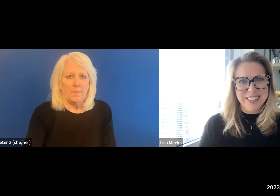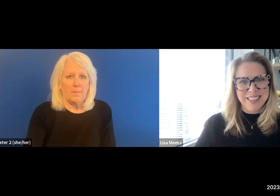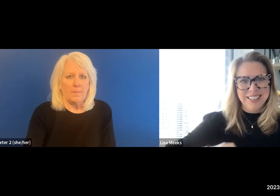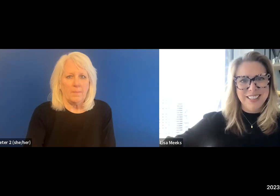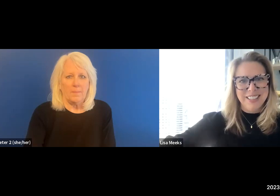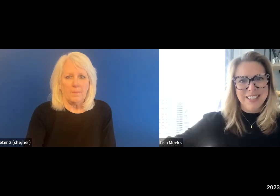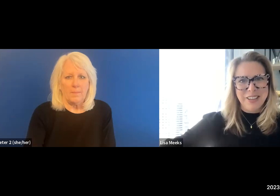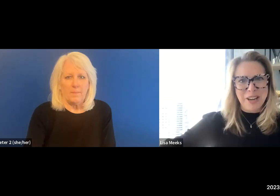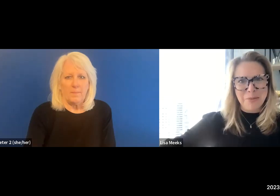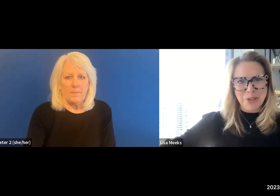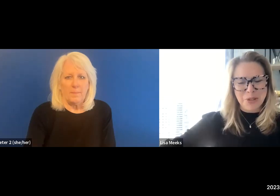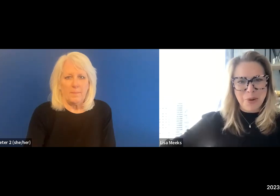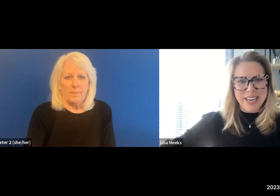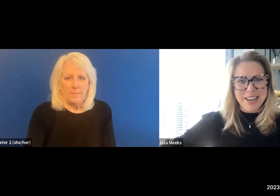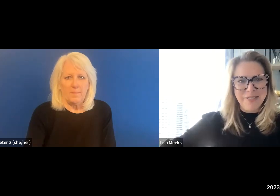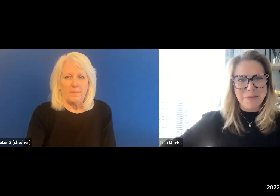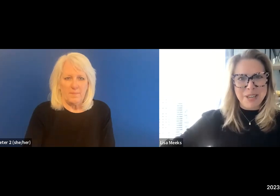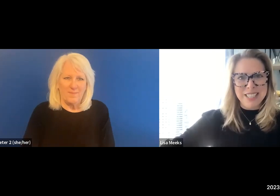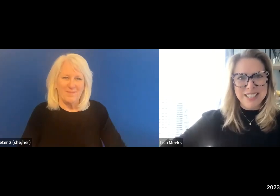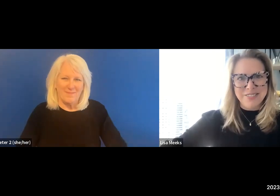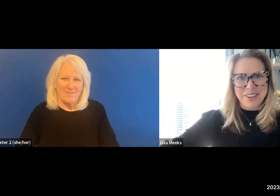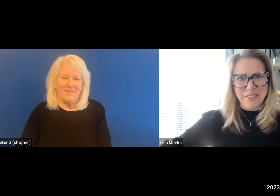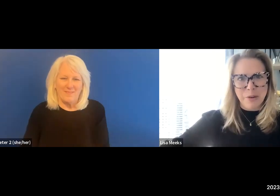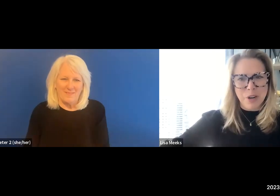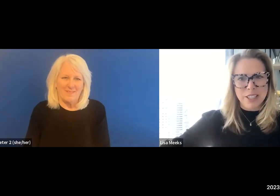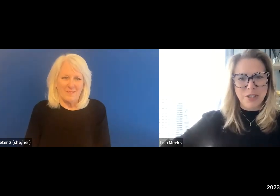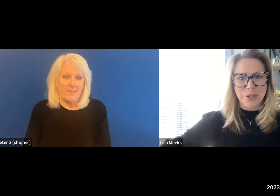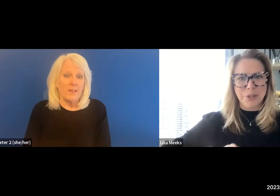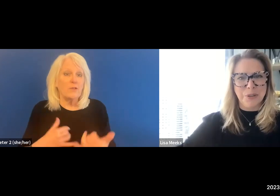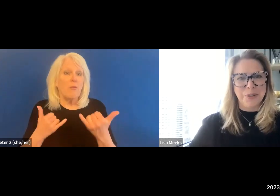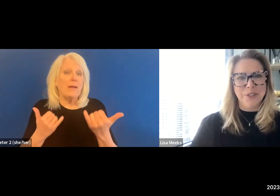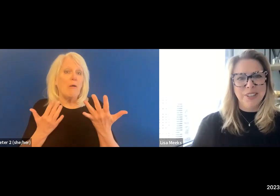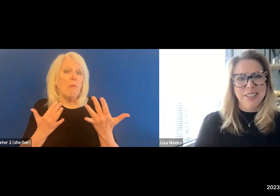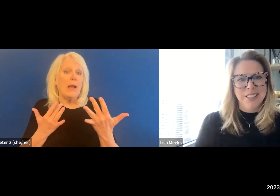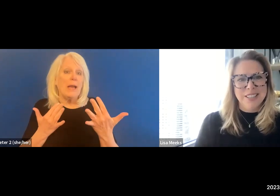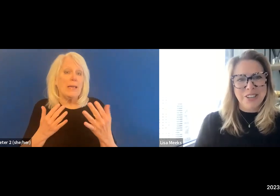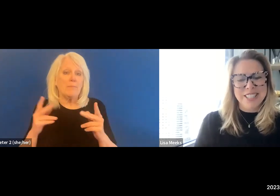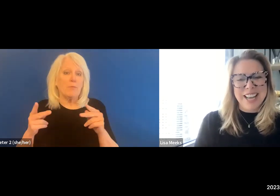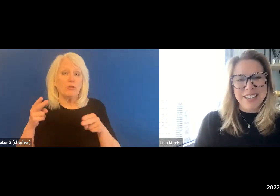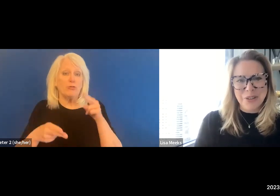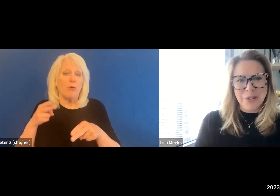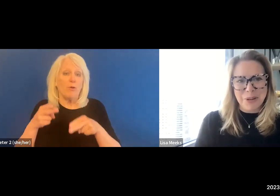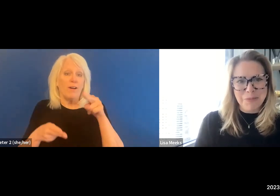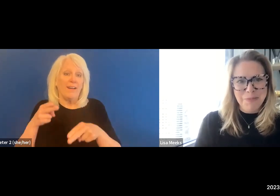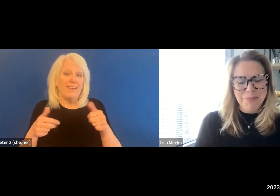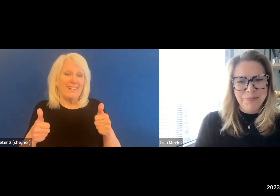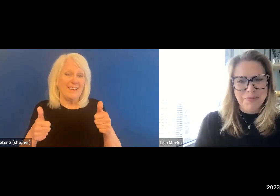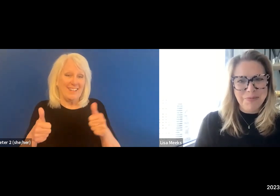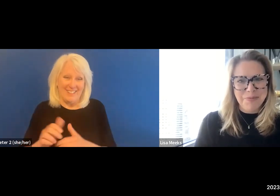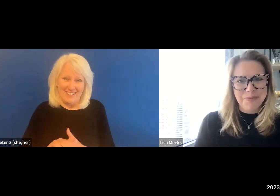Wonderful. Okay, we'll just wait a few minutes for everyone to start to enter the